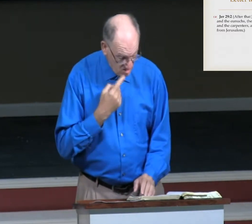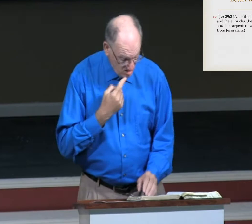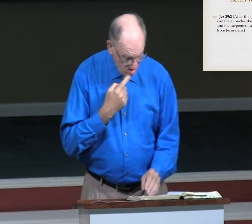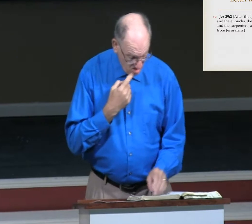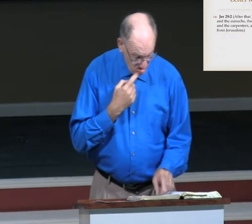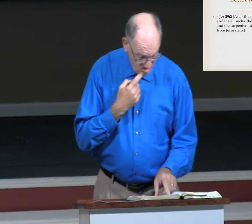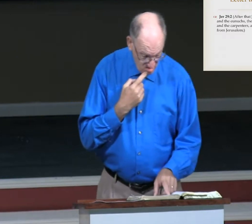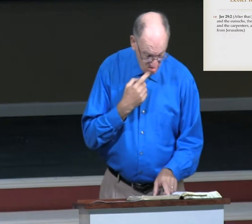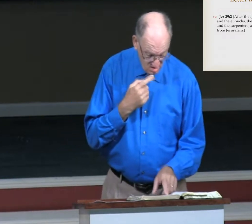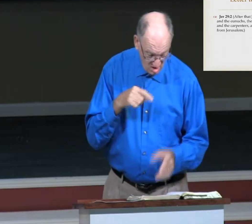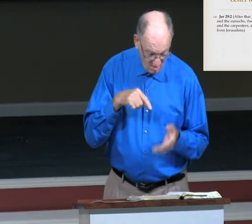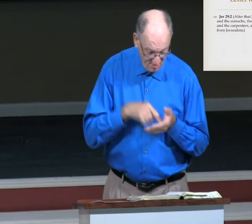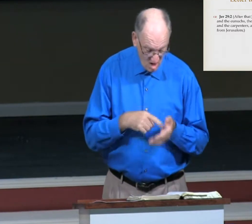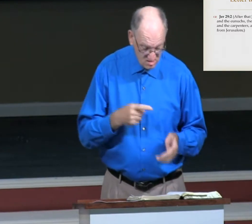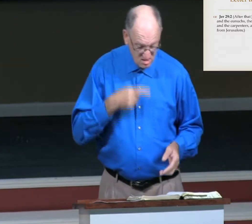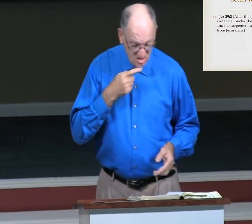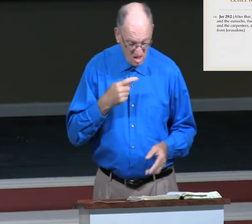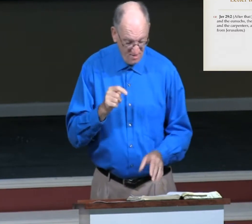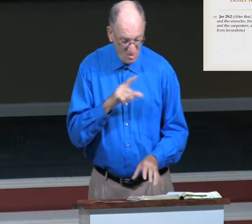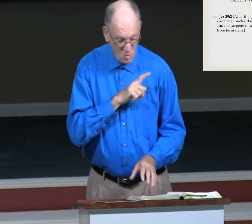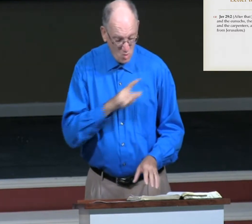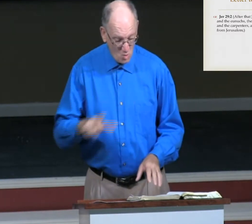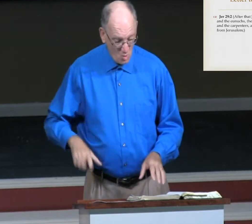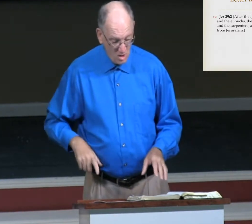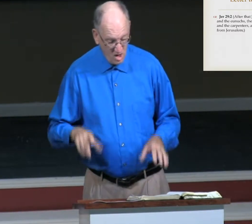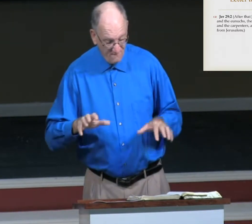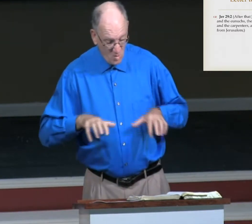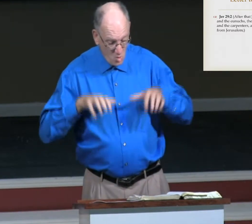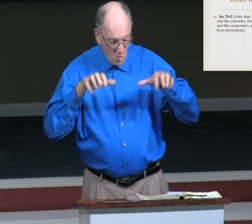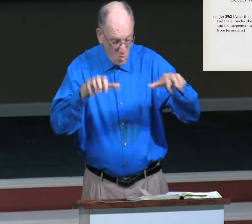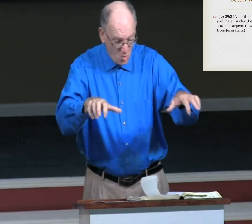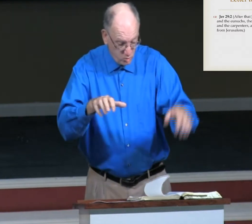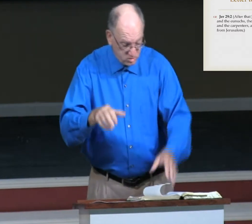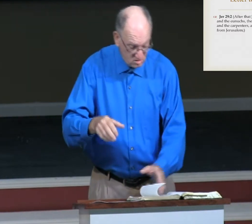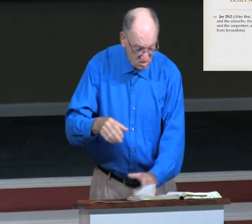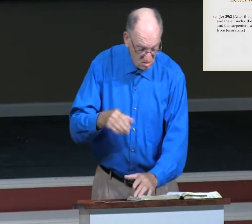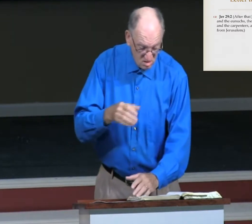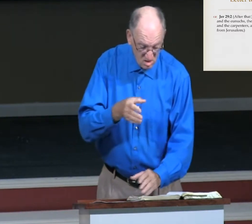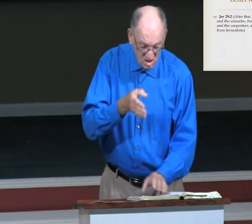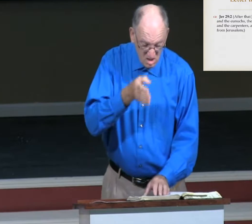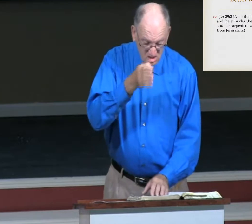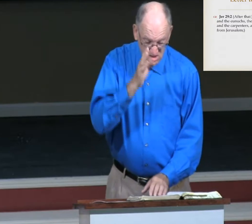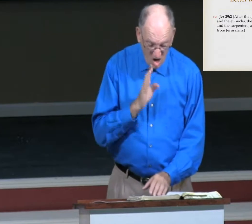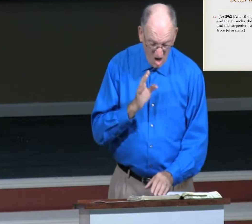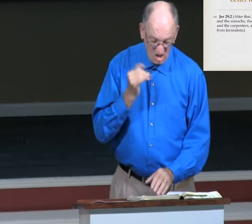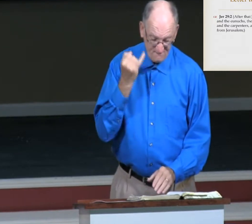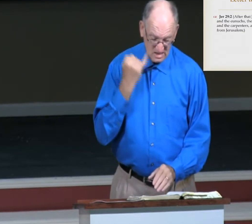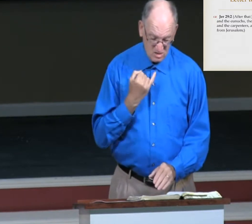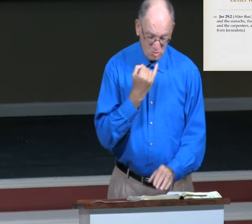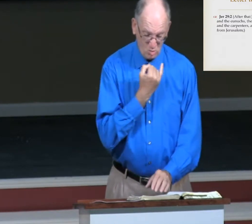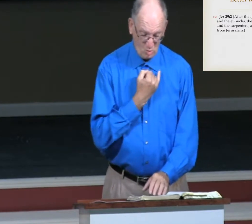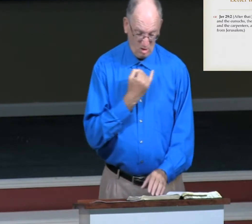chapter 29, verse 4, it says, "Thus saith the Lord of hosts, the God of